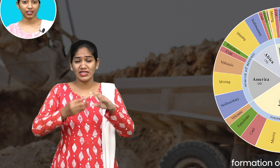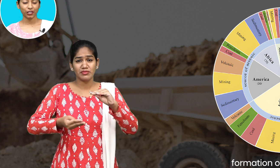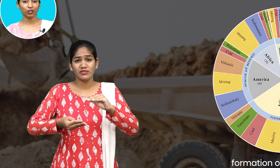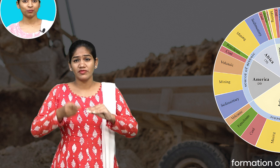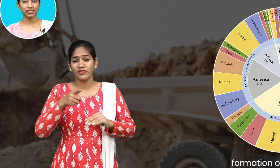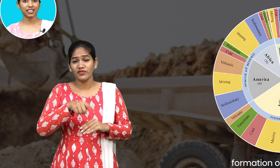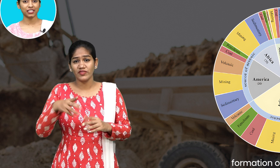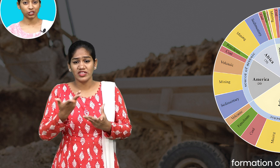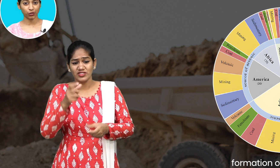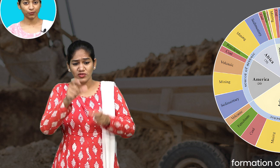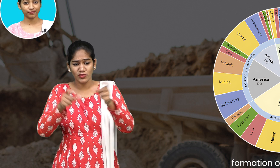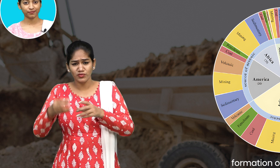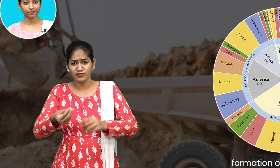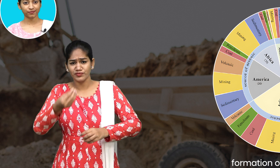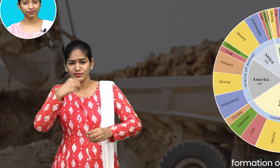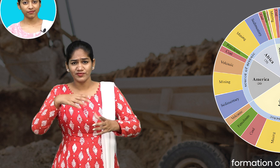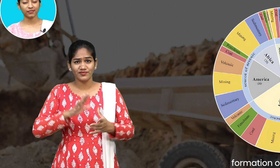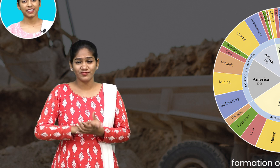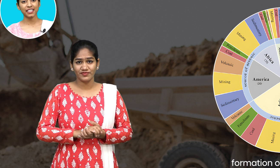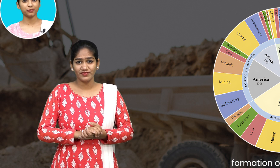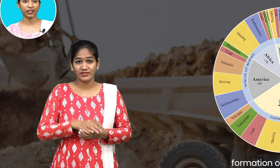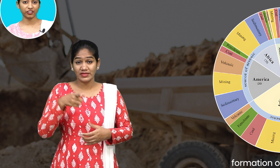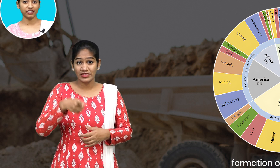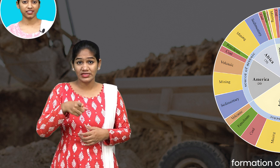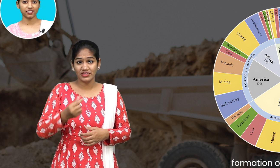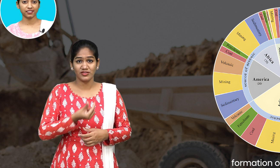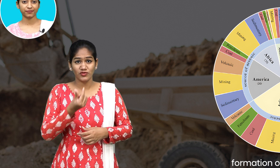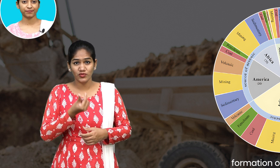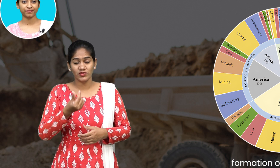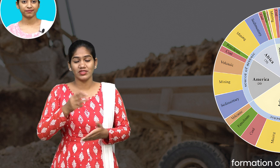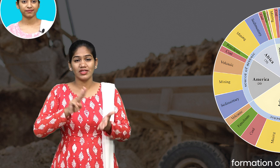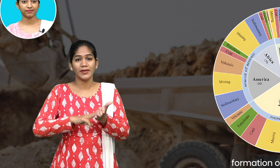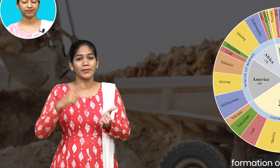which humans consume these minerals.